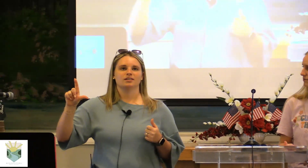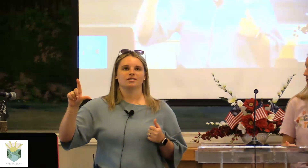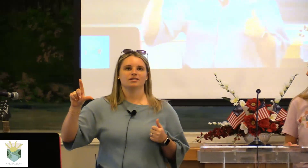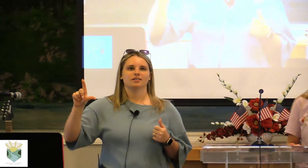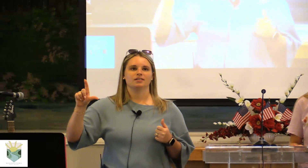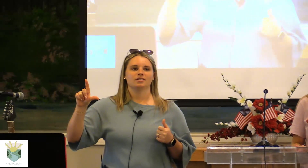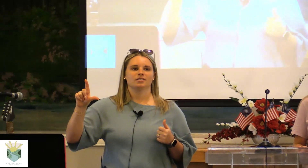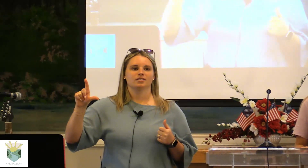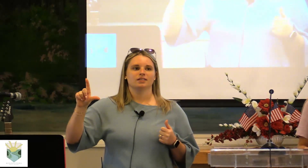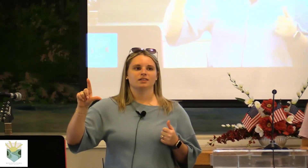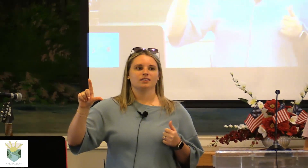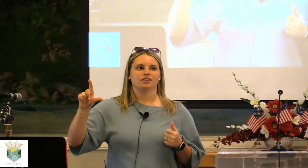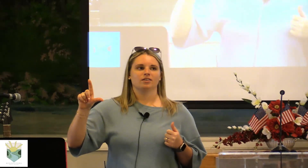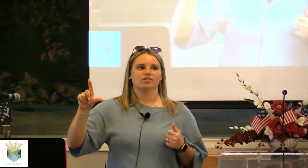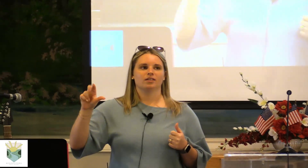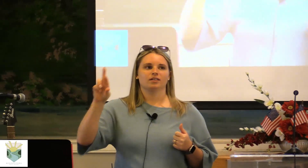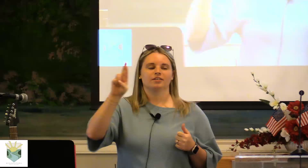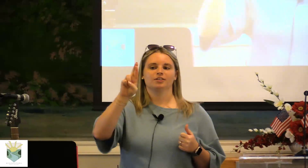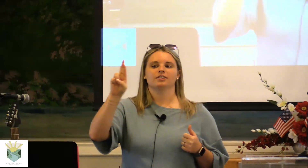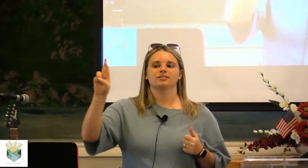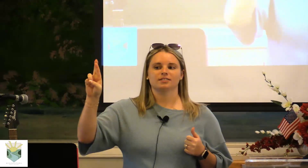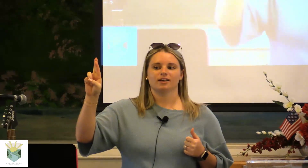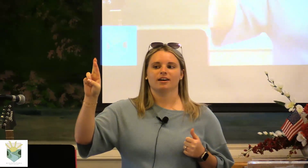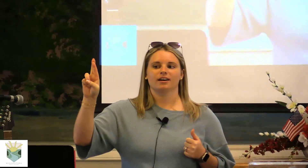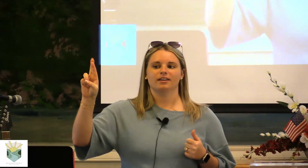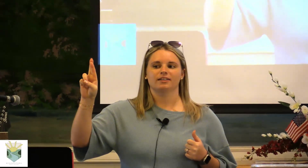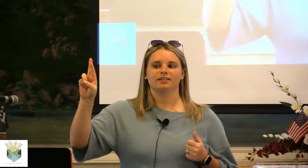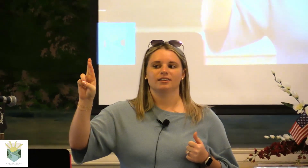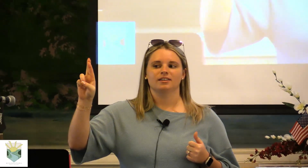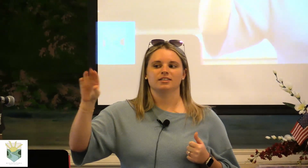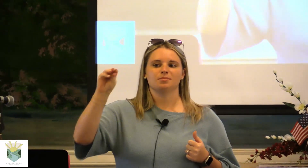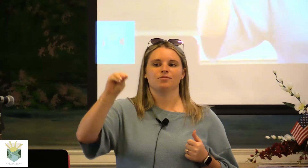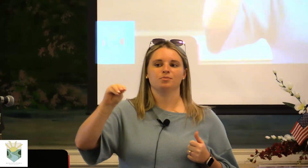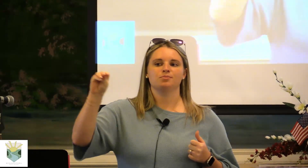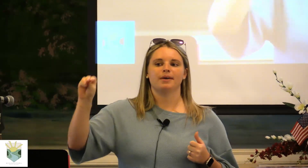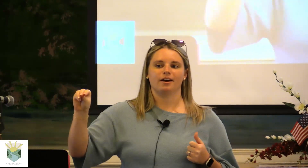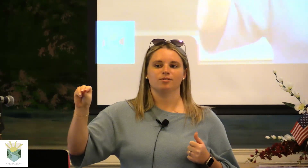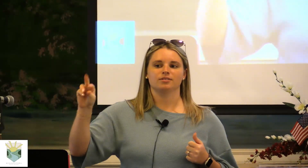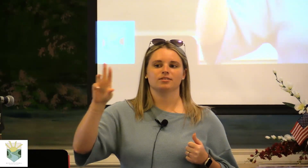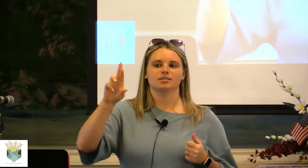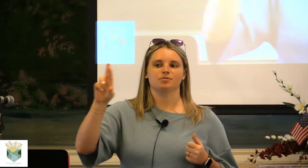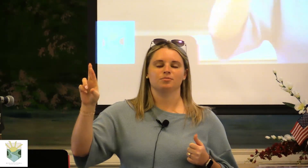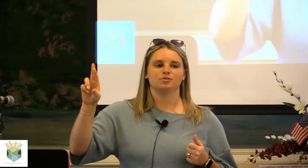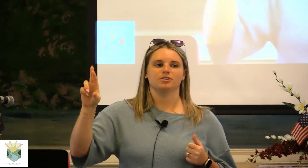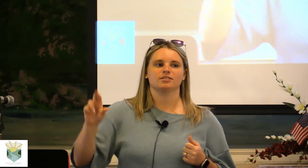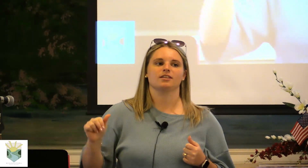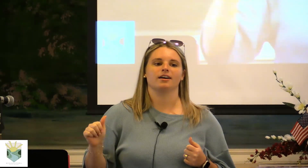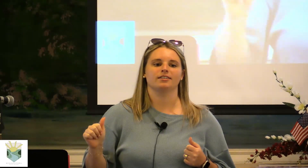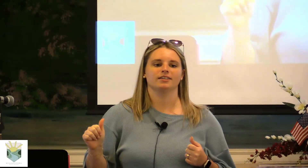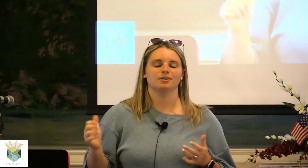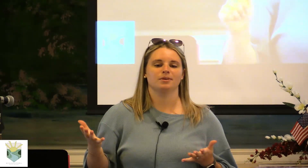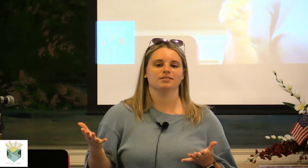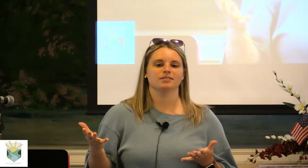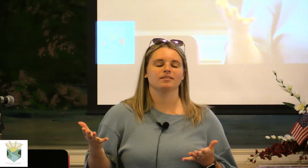For like R, for like Perry. R, you're gonna slide. So, Some of them you bounce, some of them you just slide. It depends on the